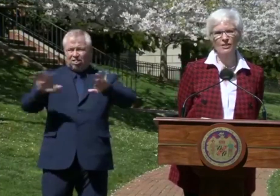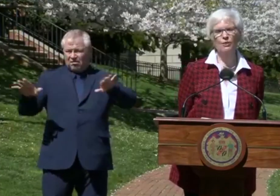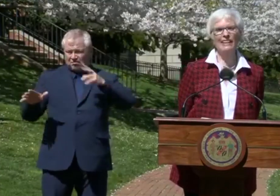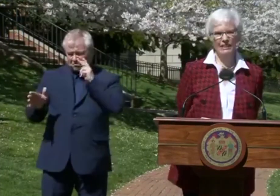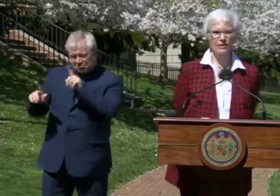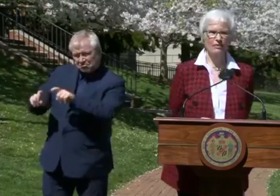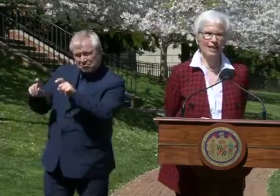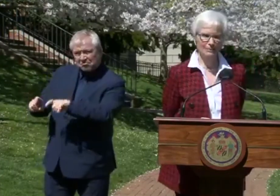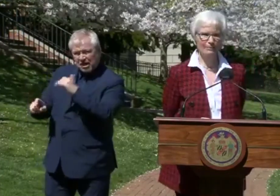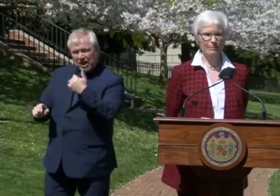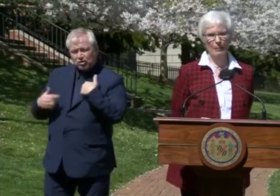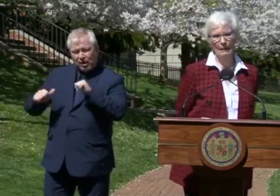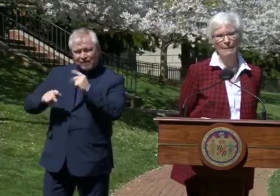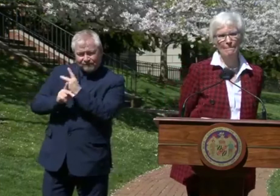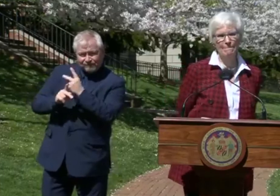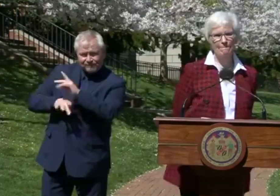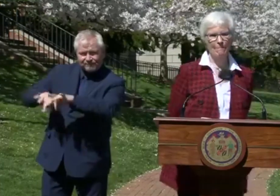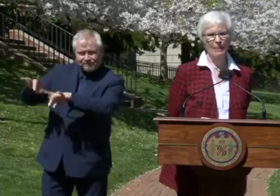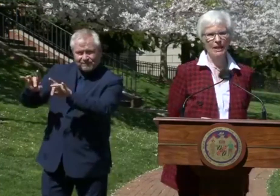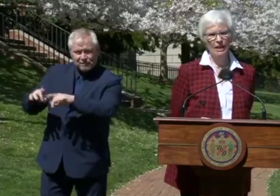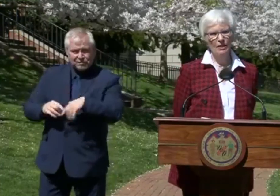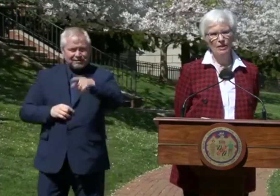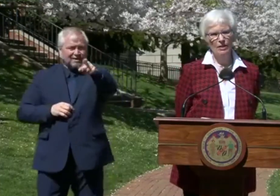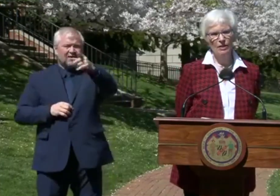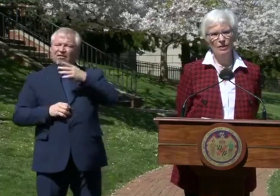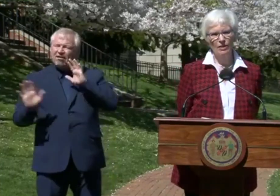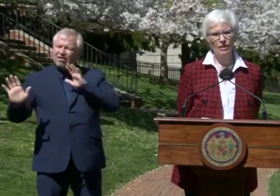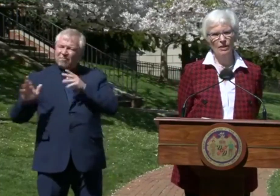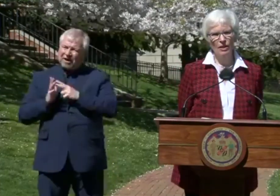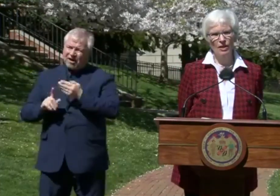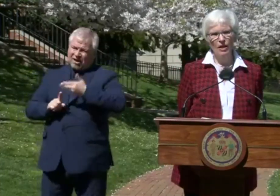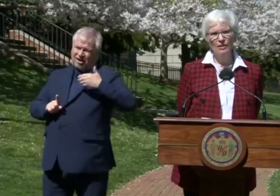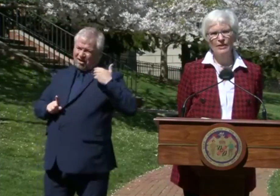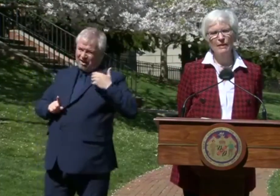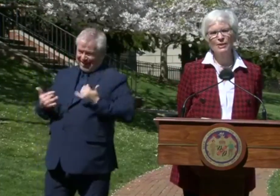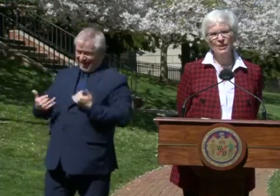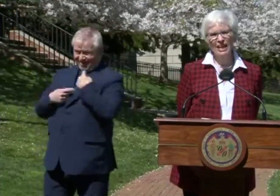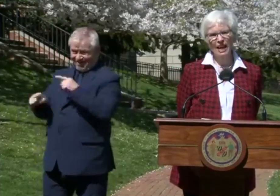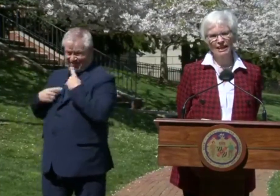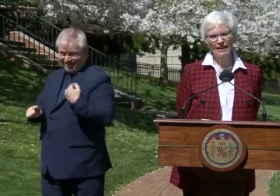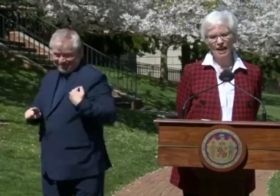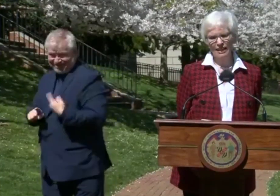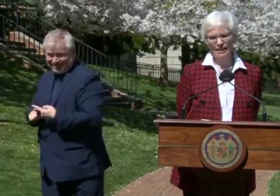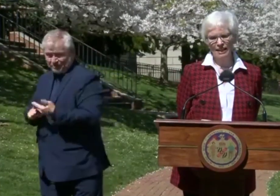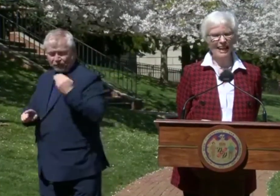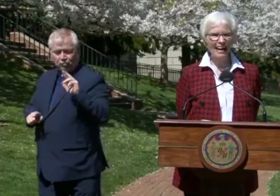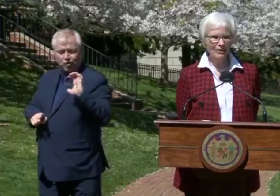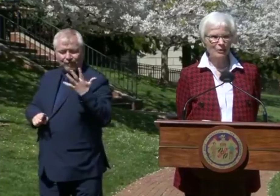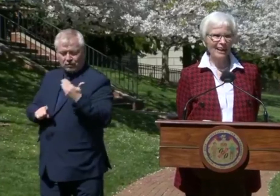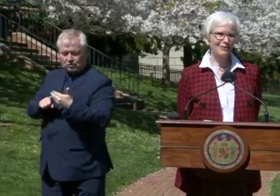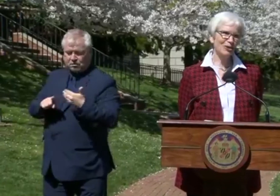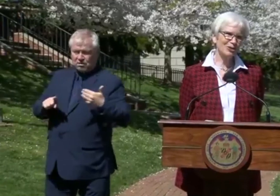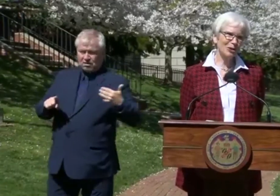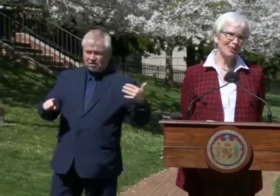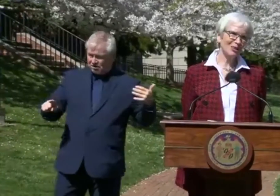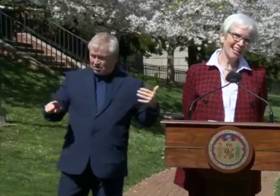heightened surveillance. Well, will they be going back and looking at previous cases that predate the March 5th state of the country? May do that in an aggregate